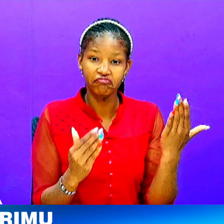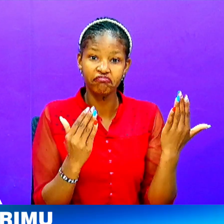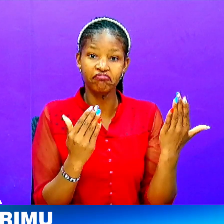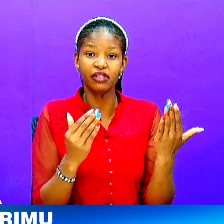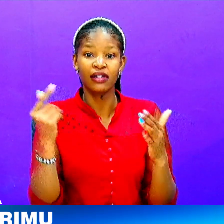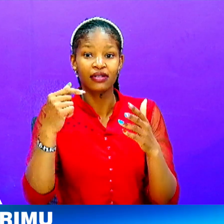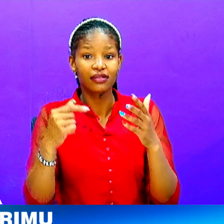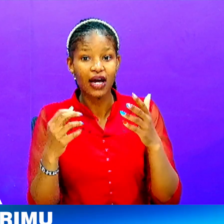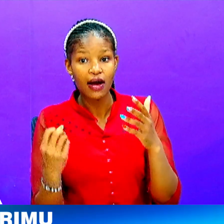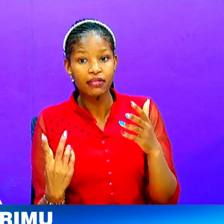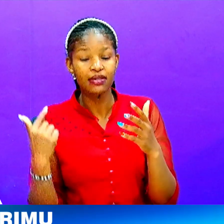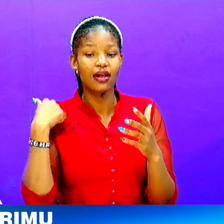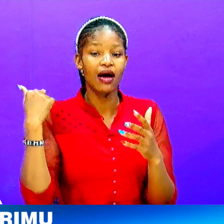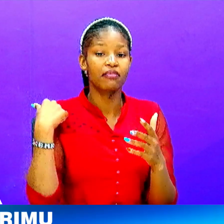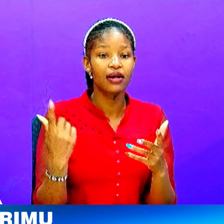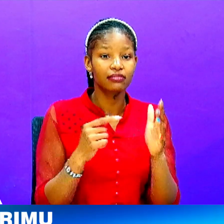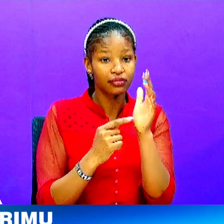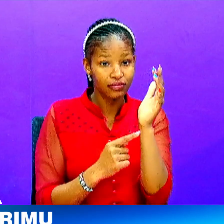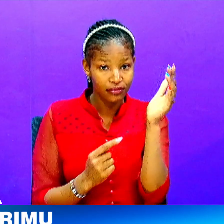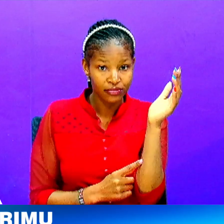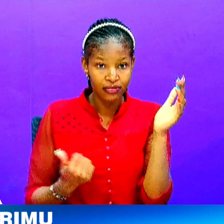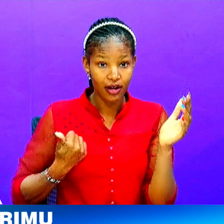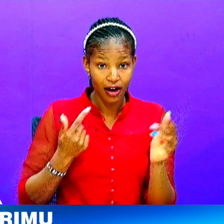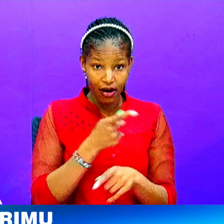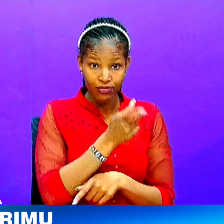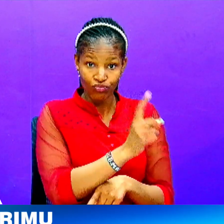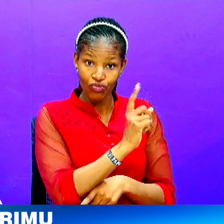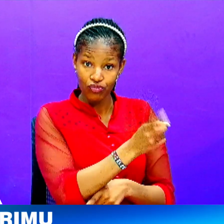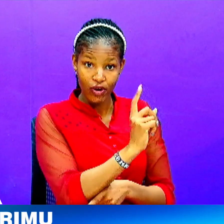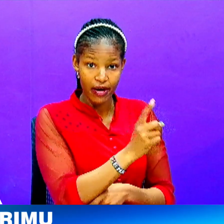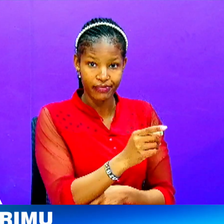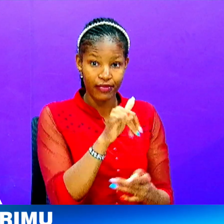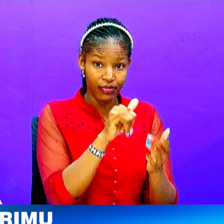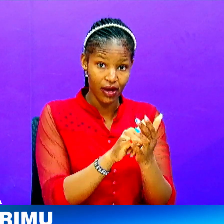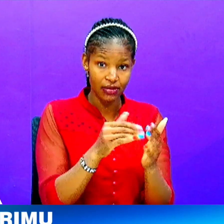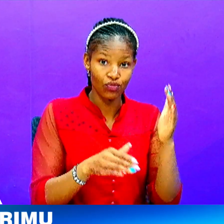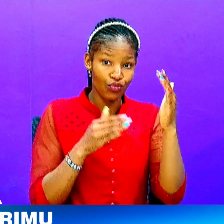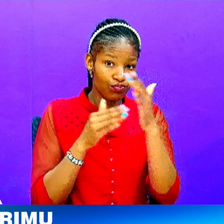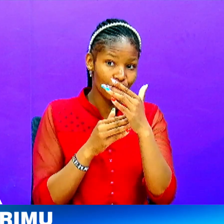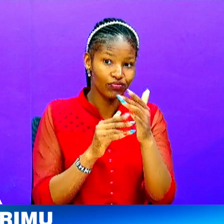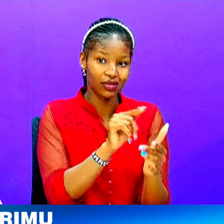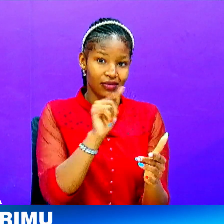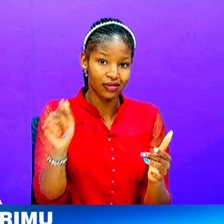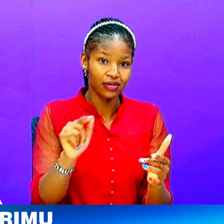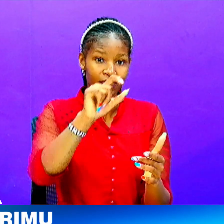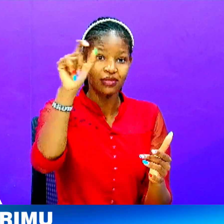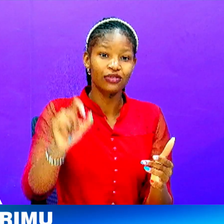among member states. She warned that the ban threatens